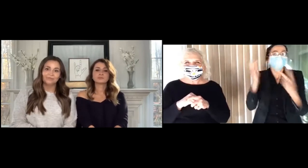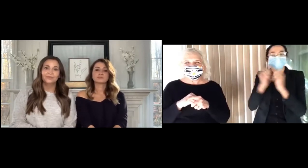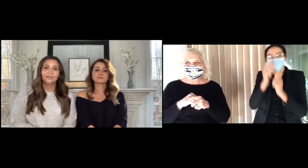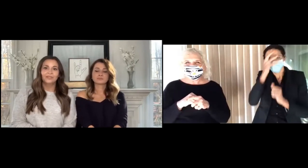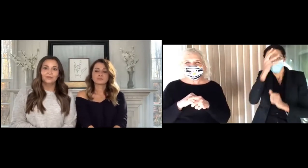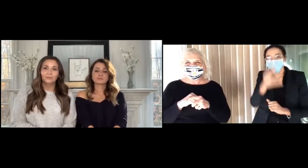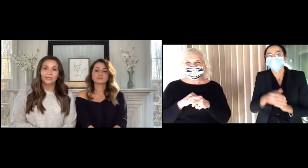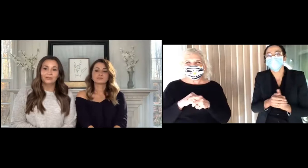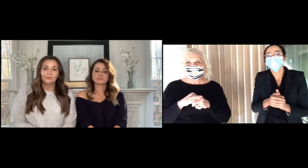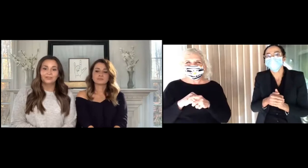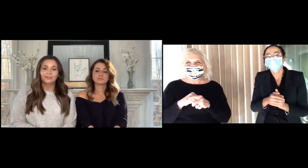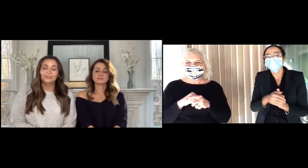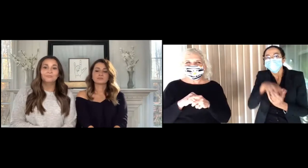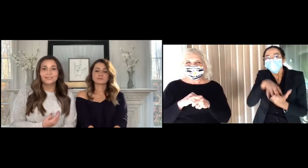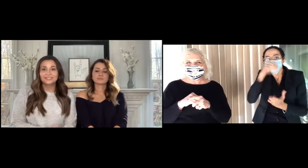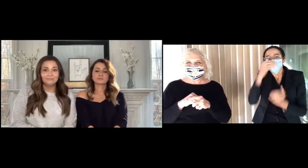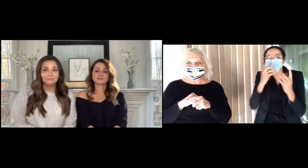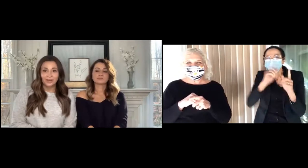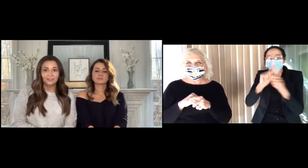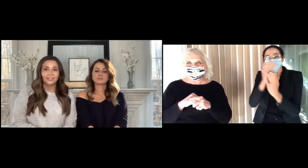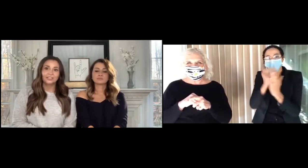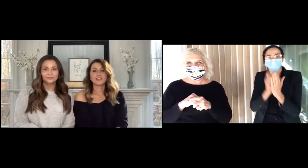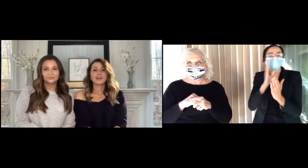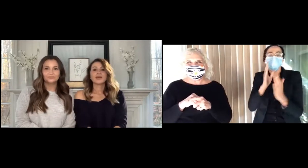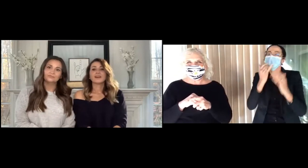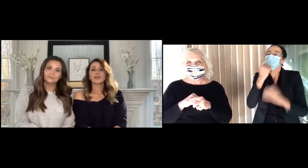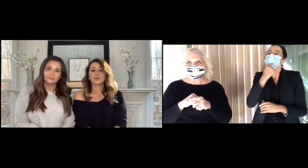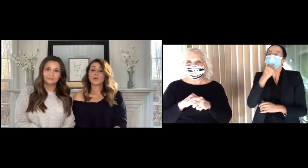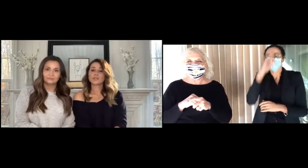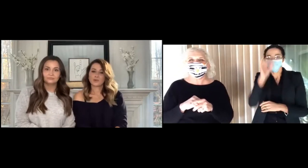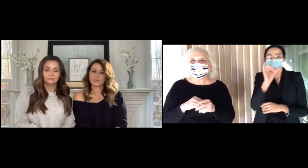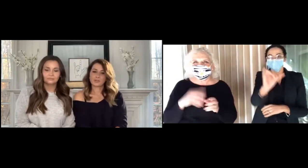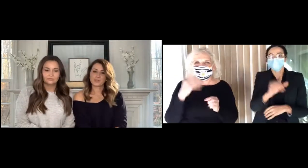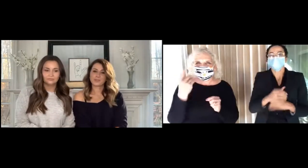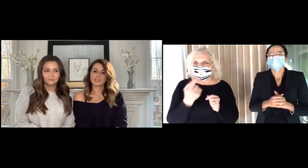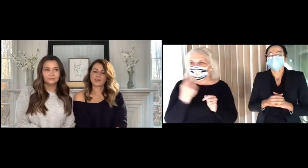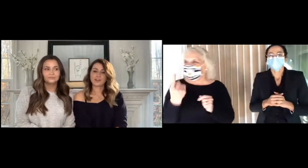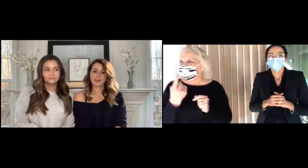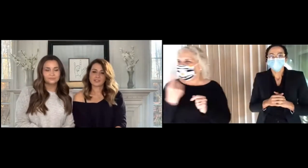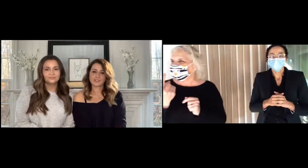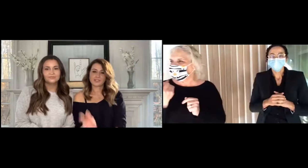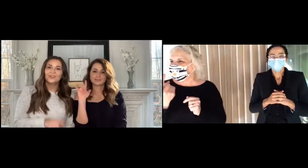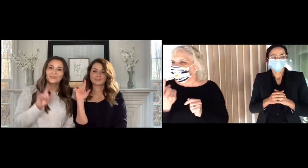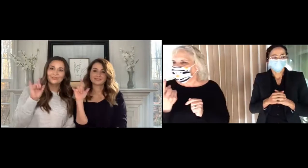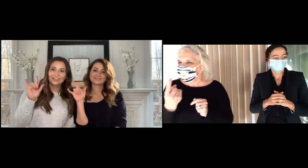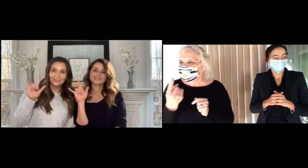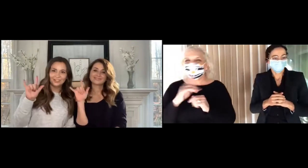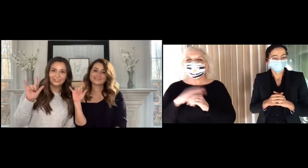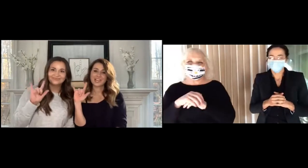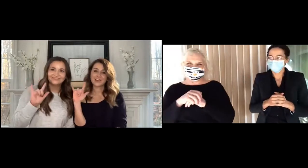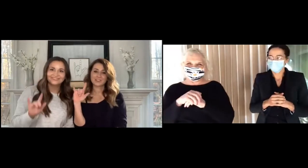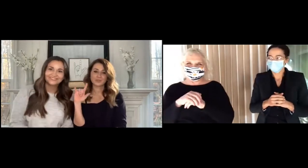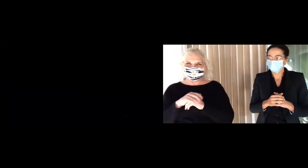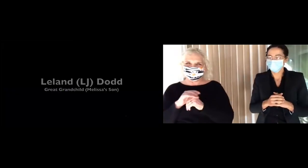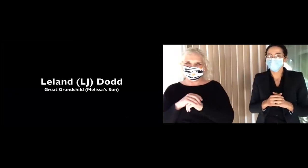him. We will miss him forever. He will always hold a special place in our hearts. Love you.